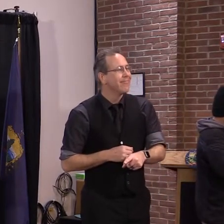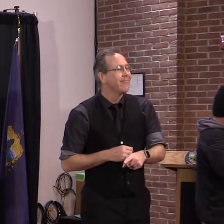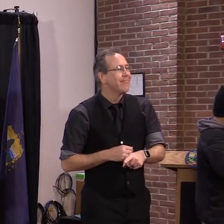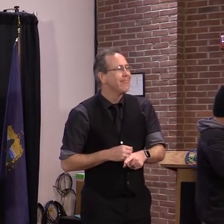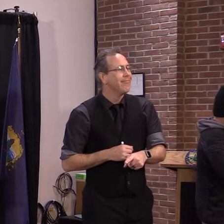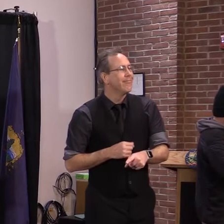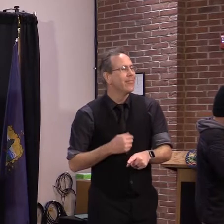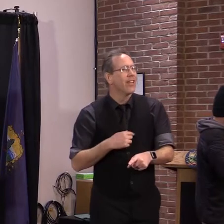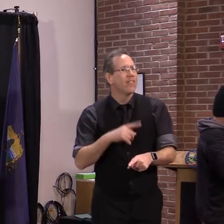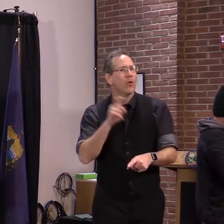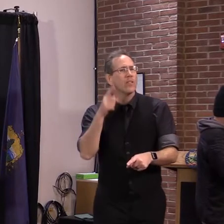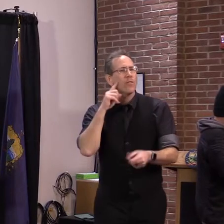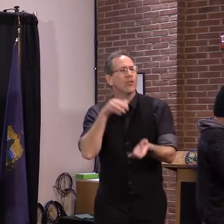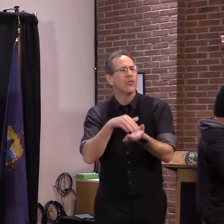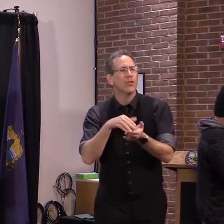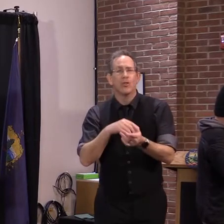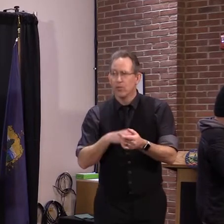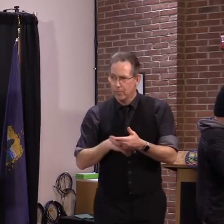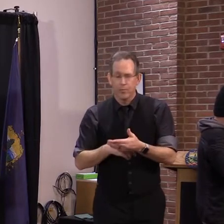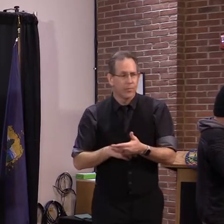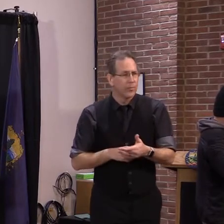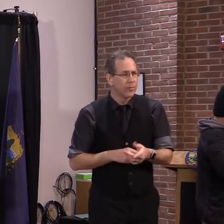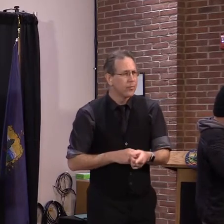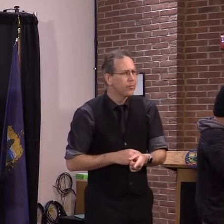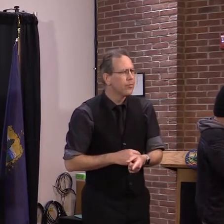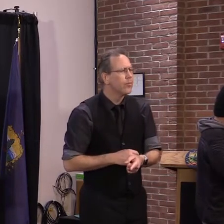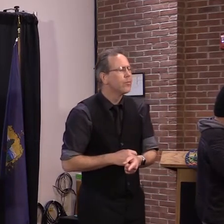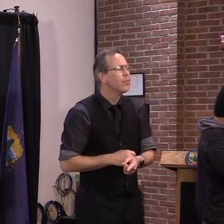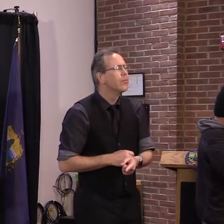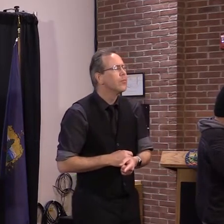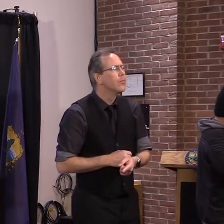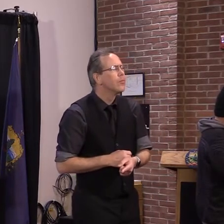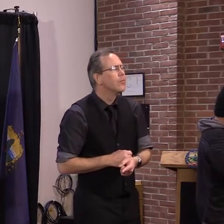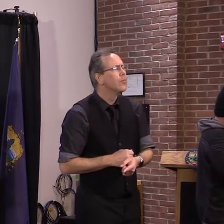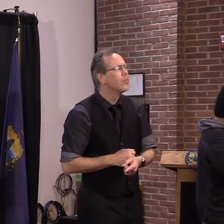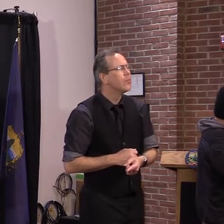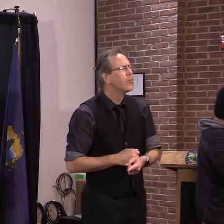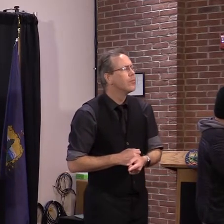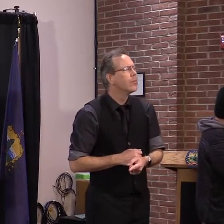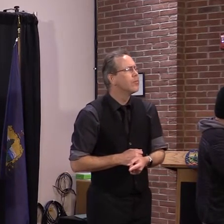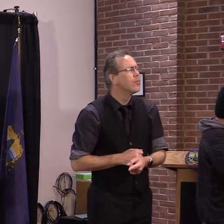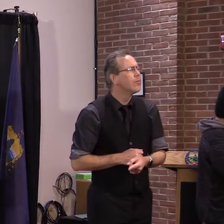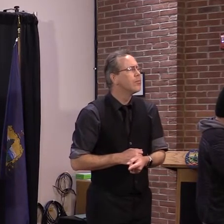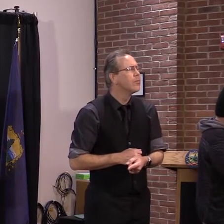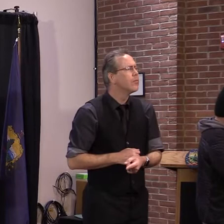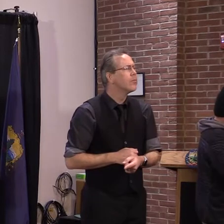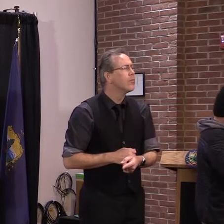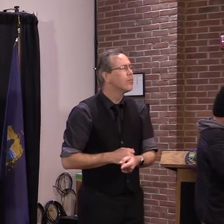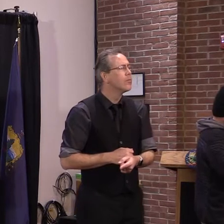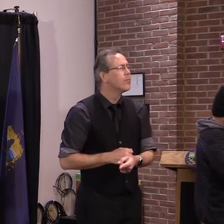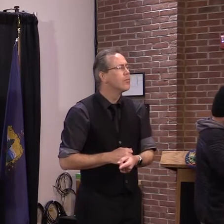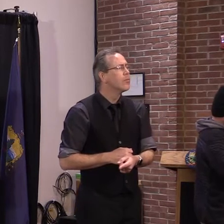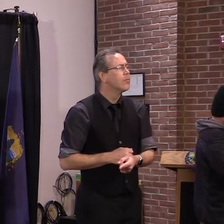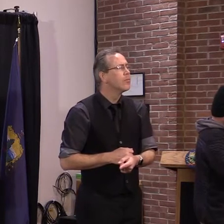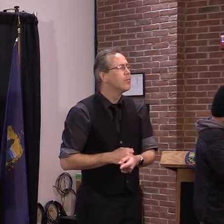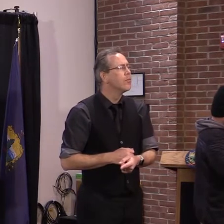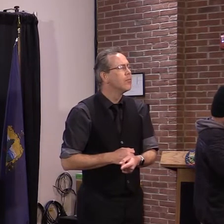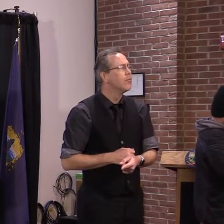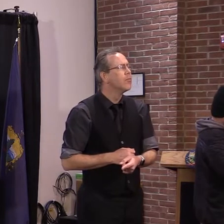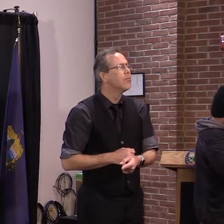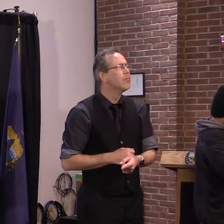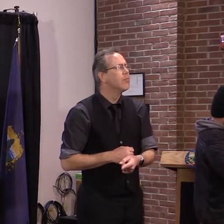Levine. Dr. Levine, you mentioned the efficacy of the boosters dropping after 4 months, according to some